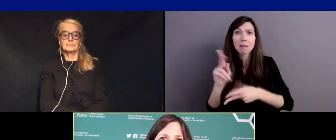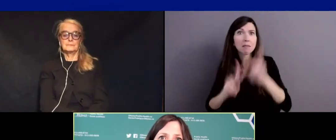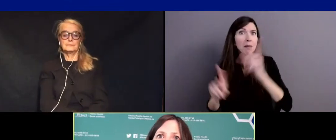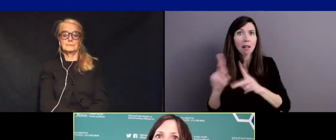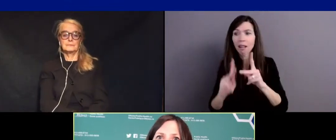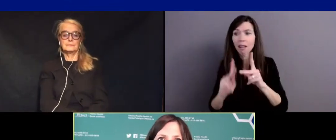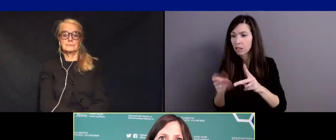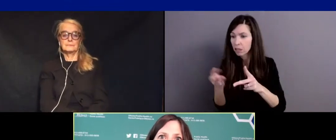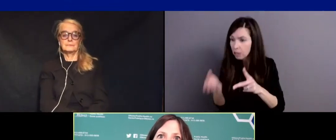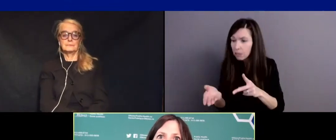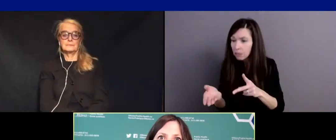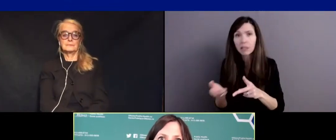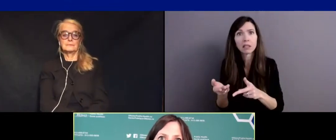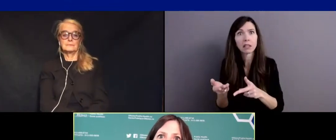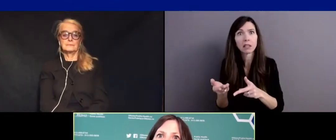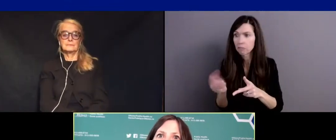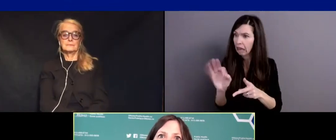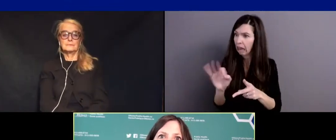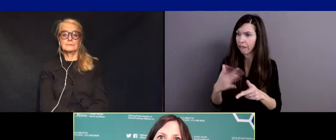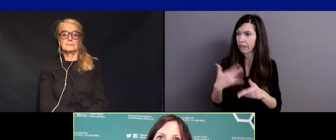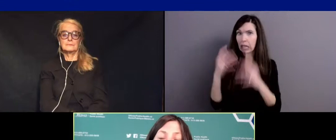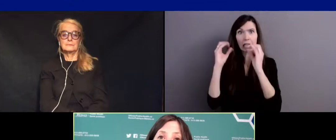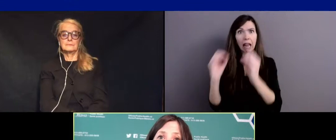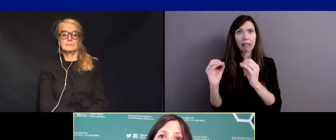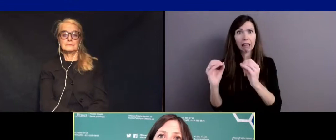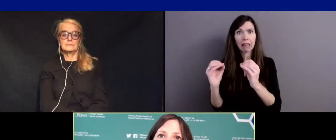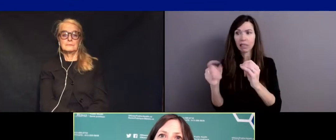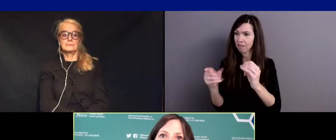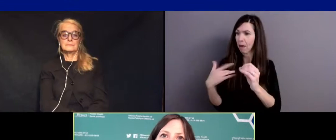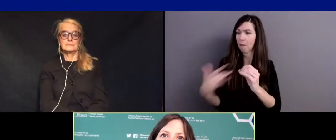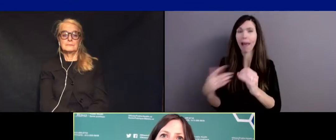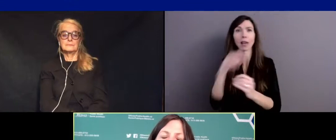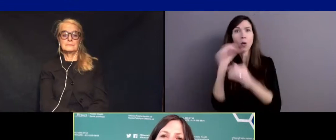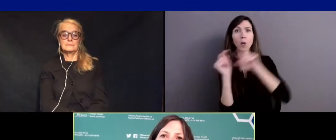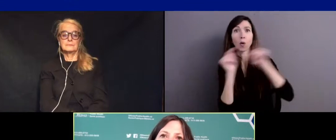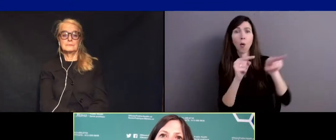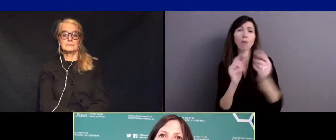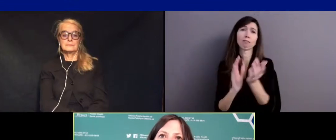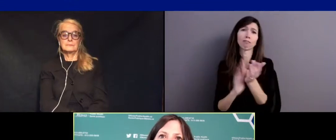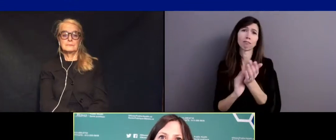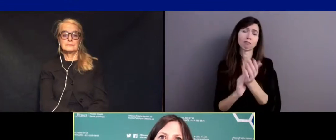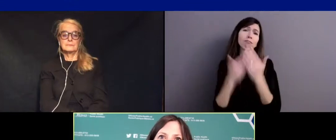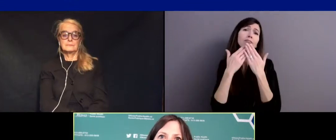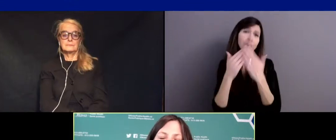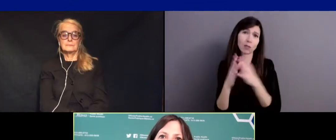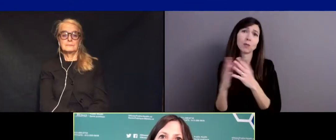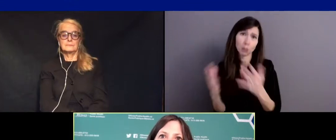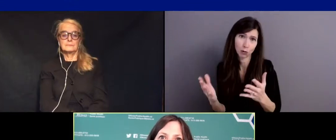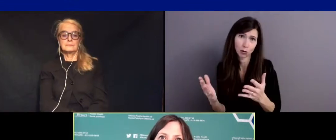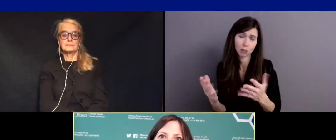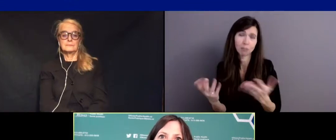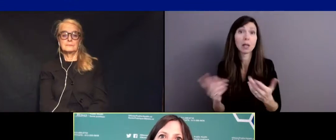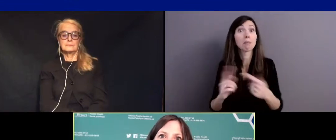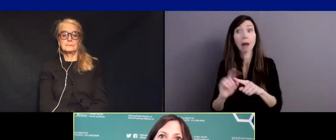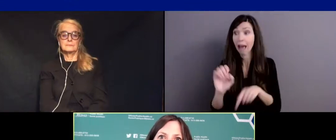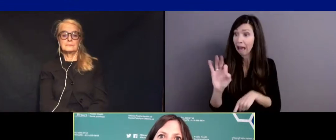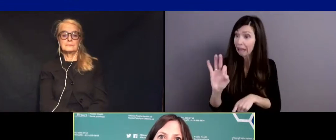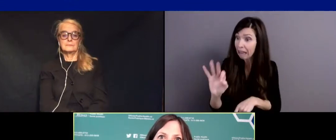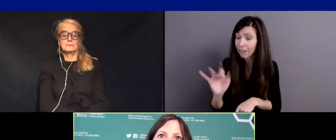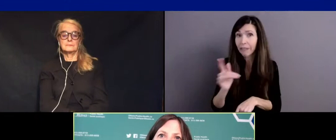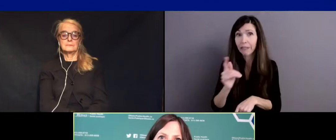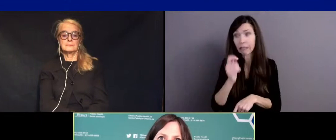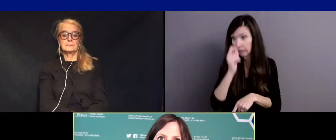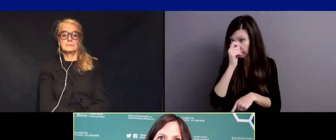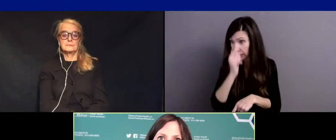when you have a fever, a cough, a sore throat, you know, a runny nose if you're an adult. Of course, the change to not have to test